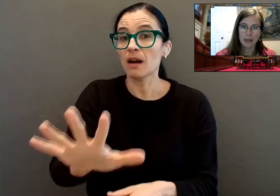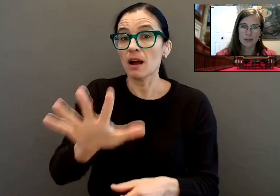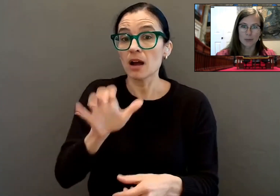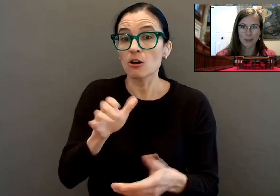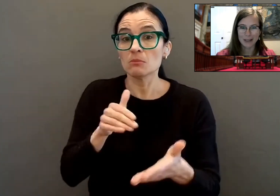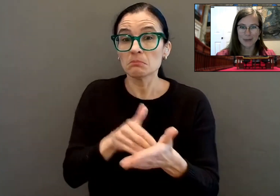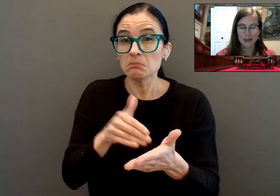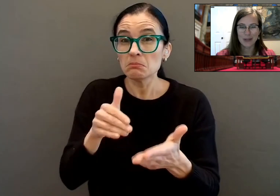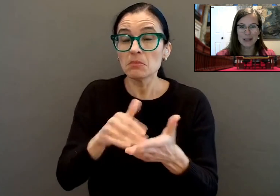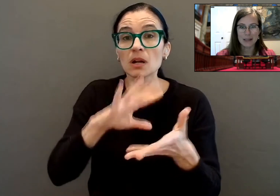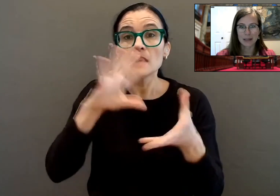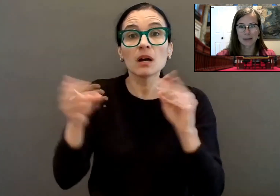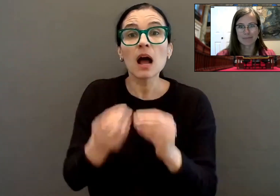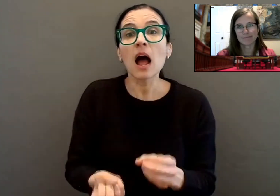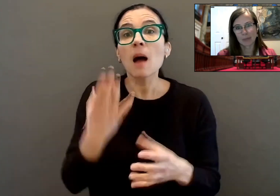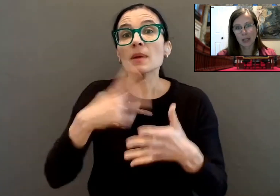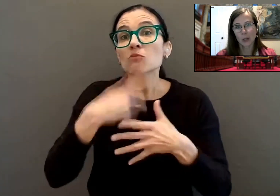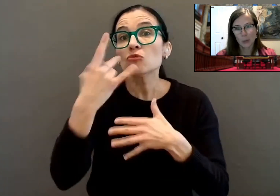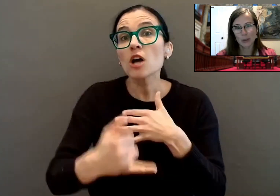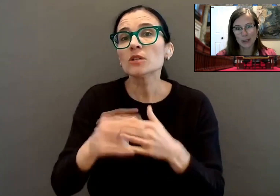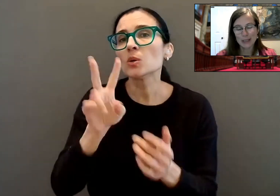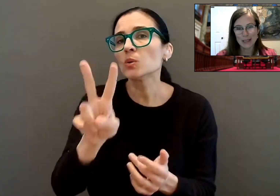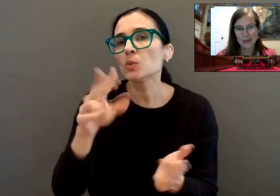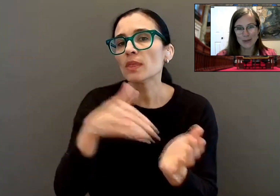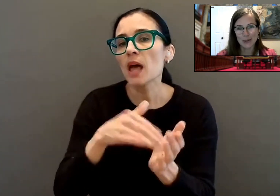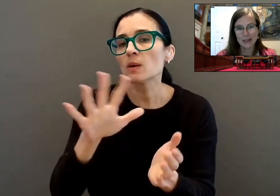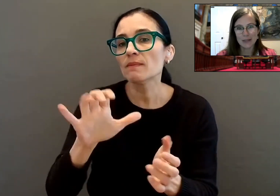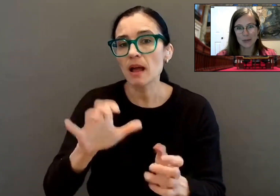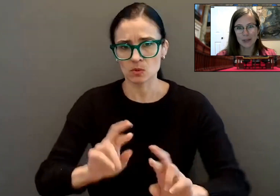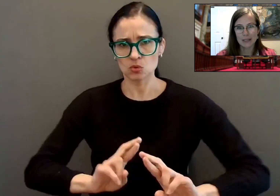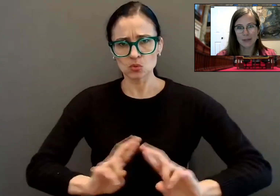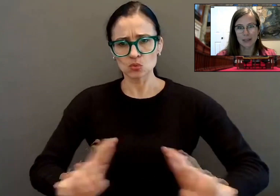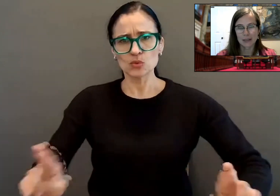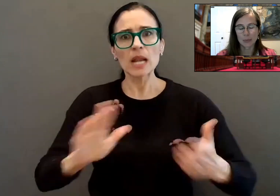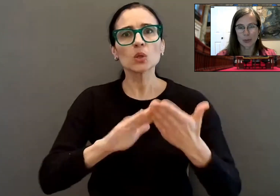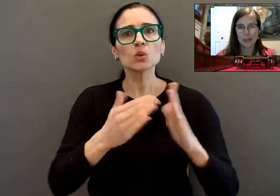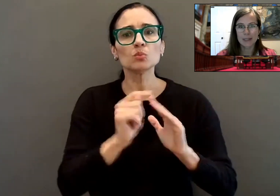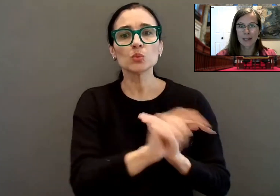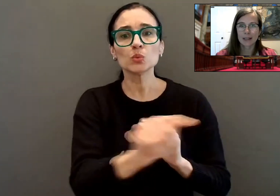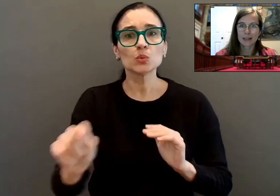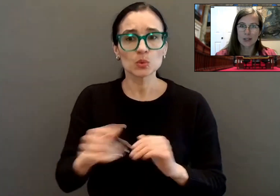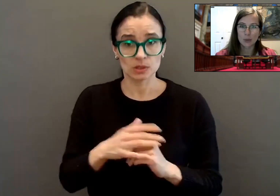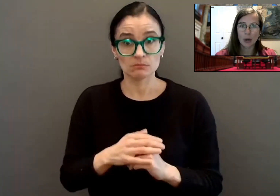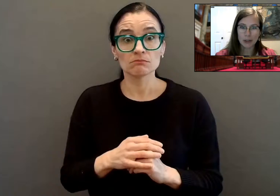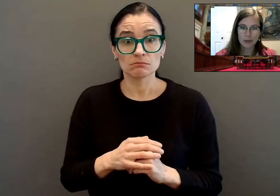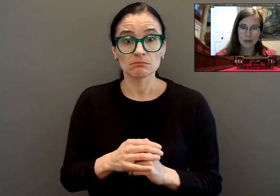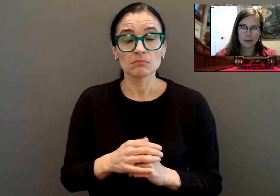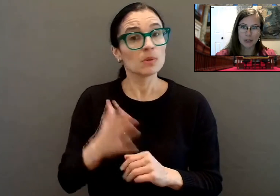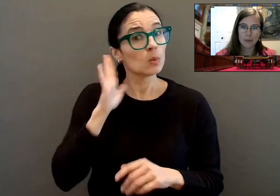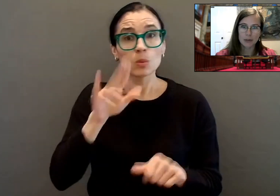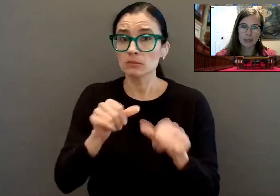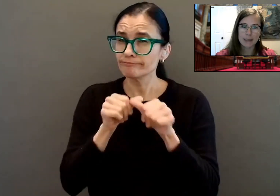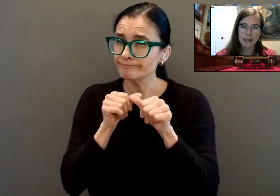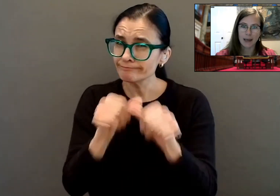prepared and ready for events. We're going to continue doing this work. It's vitally important to partner with local communities and